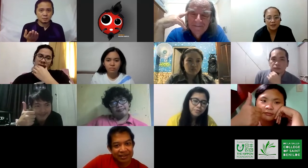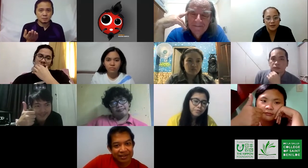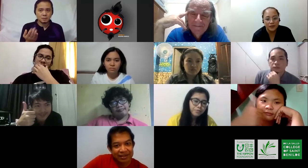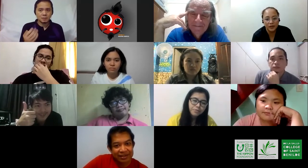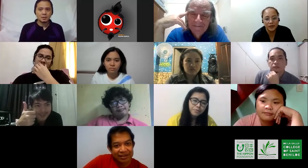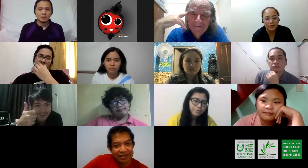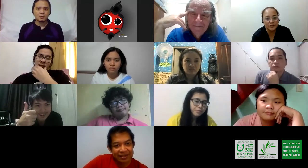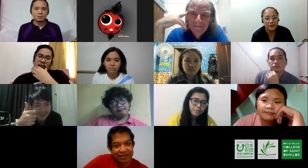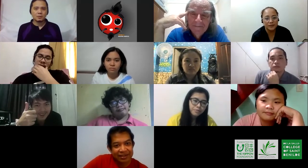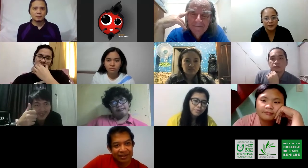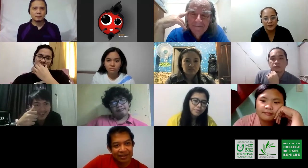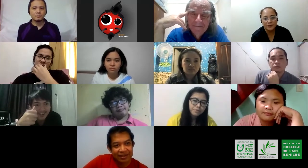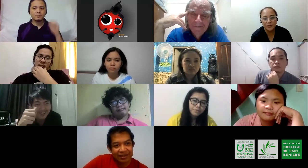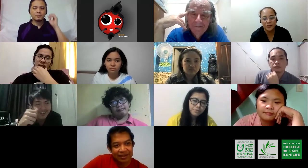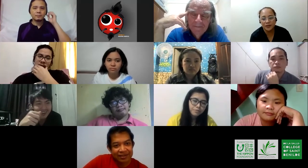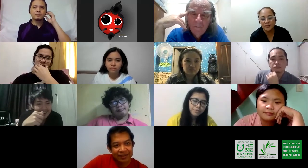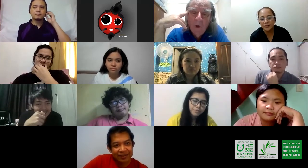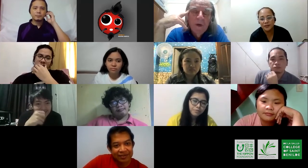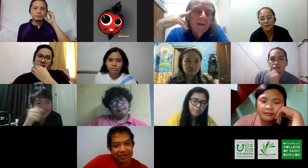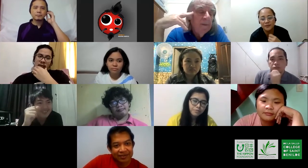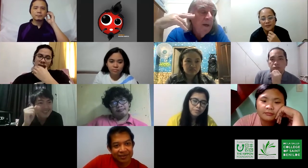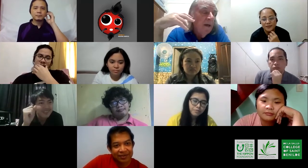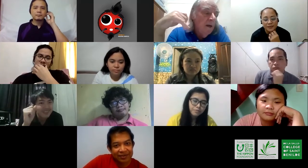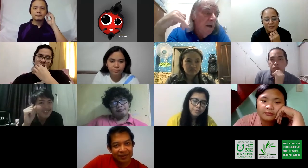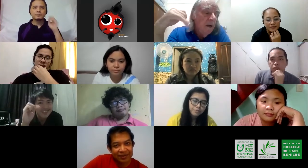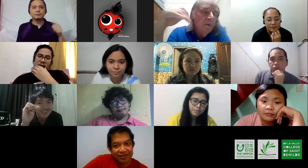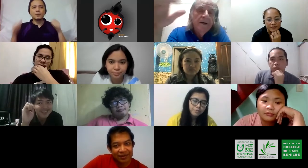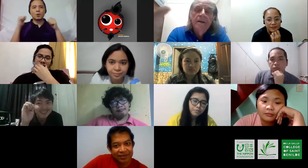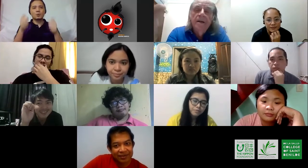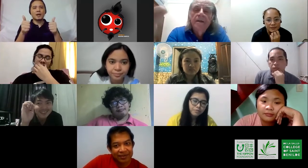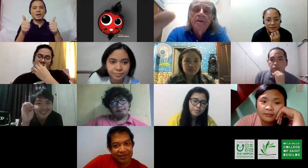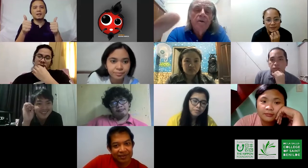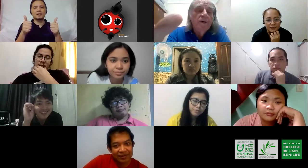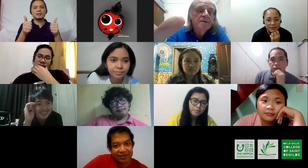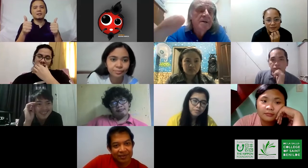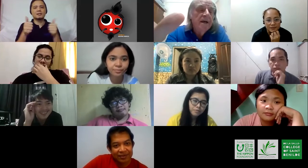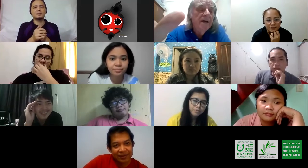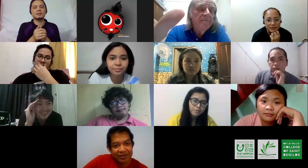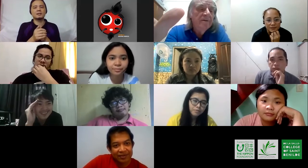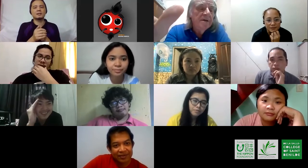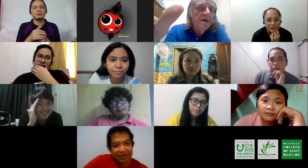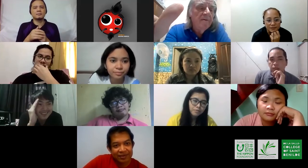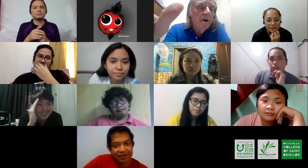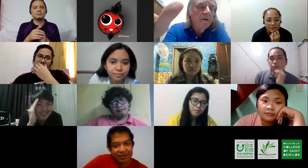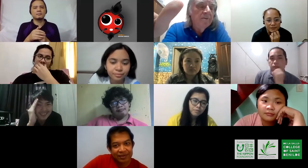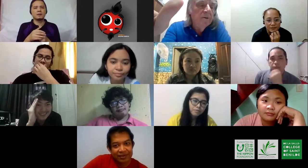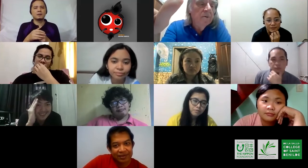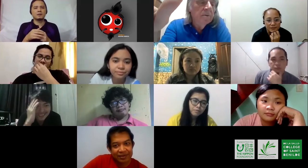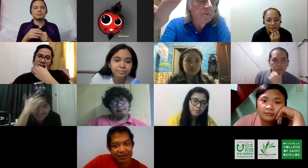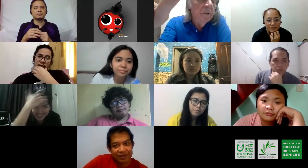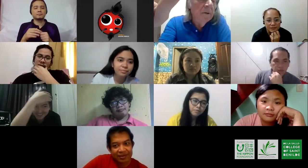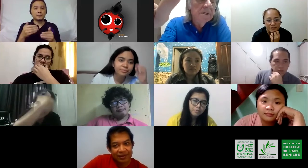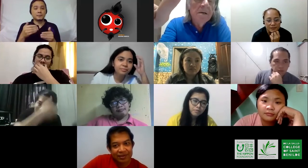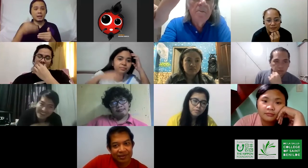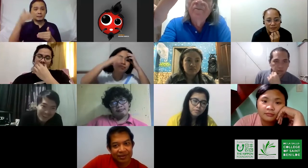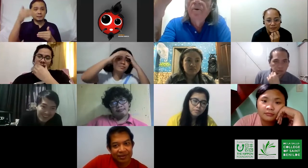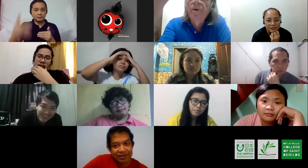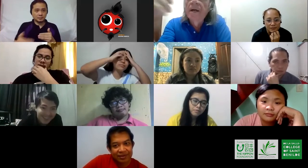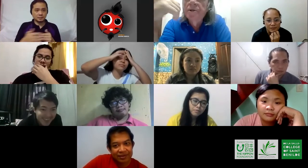We're good. We're good. Okay. All right, now the other question I have is, have all of you or some of you had a chance